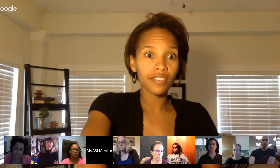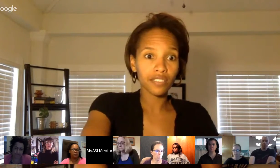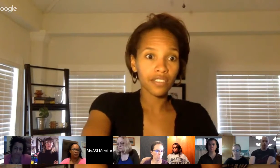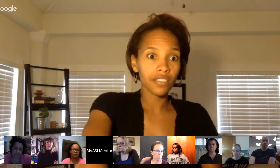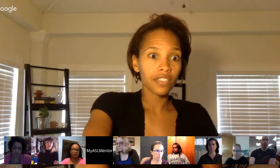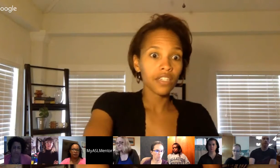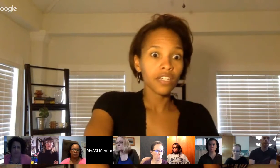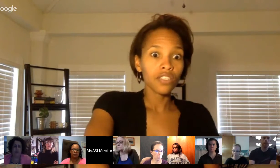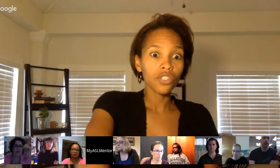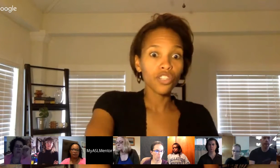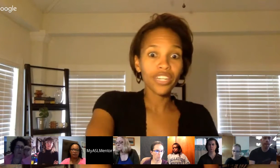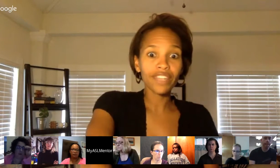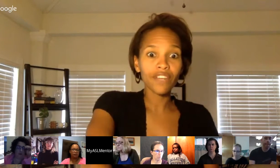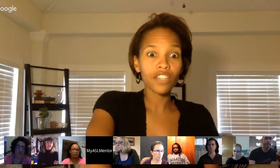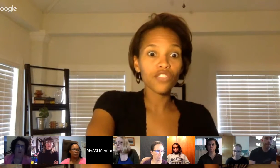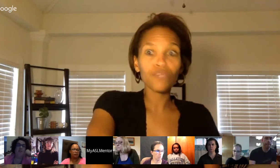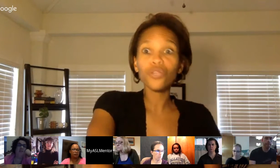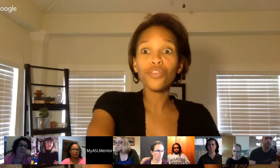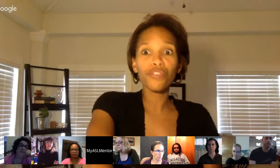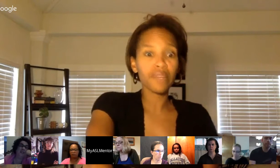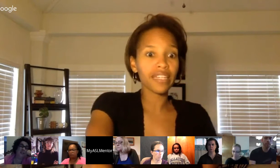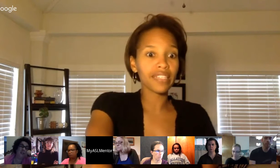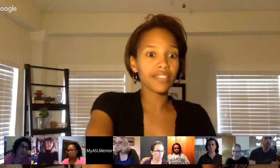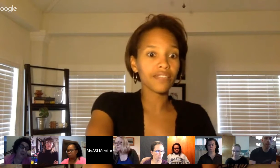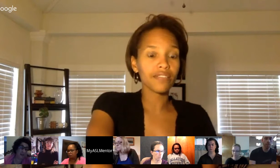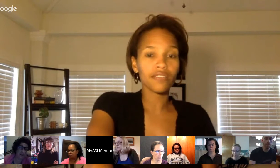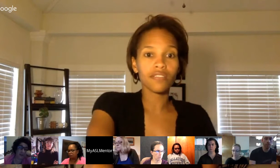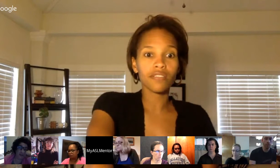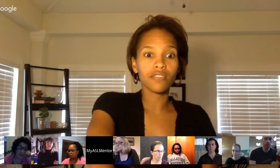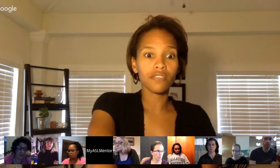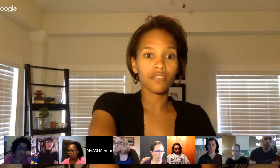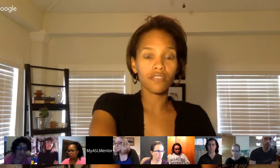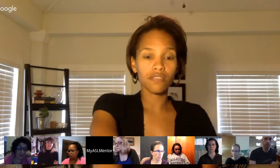minute. So starting from 2 to 3 minutes.